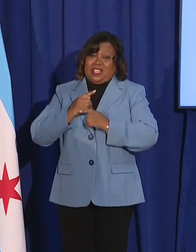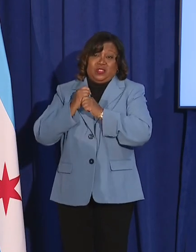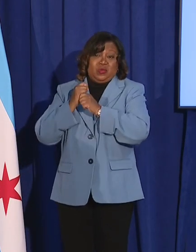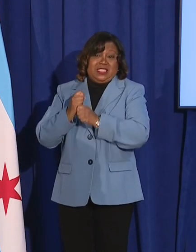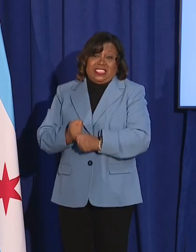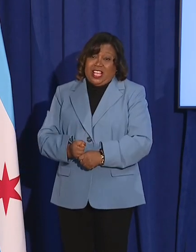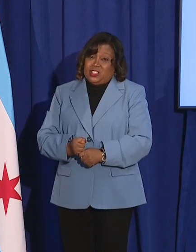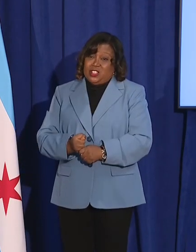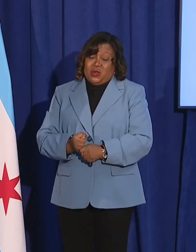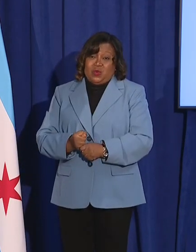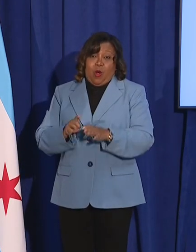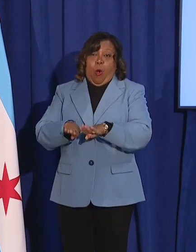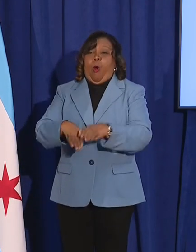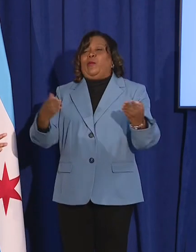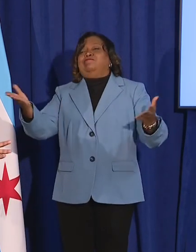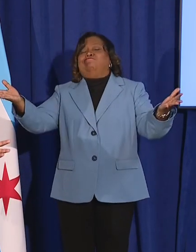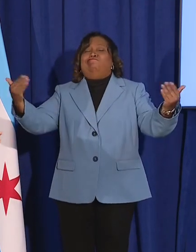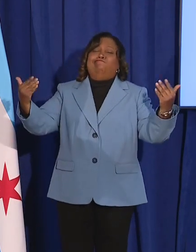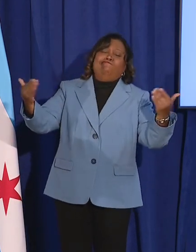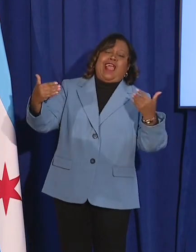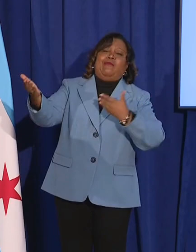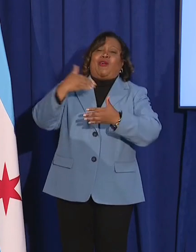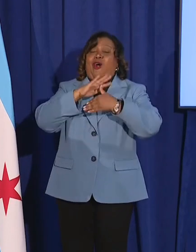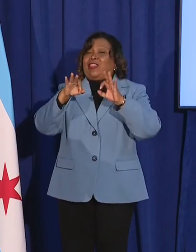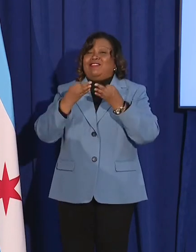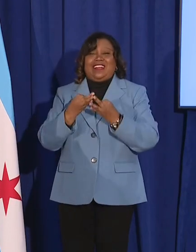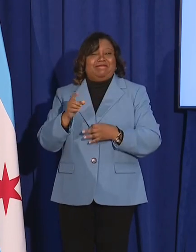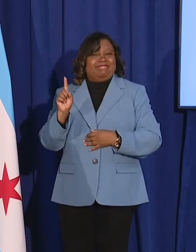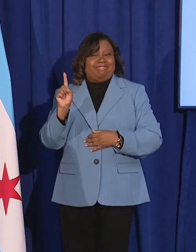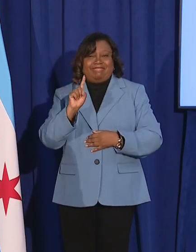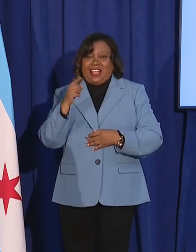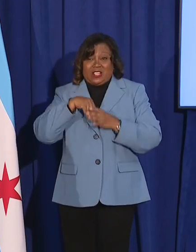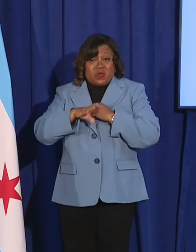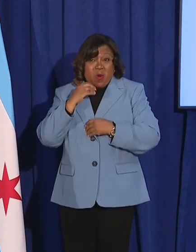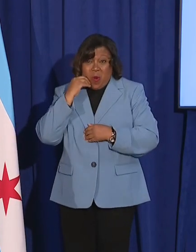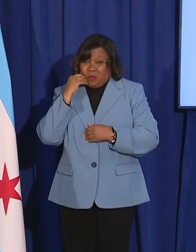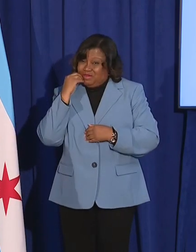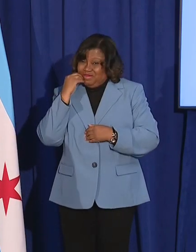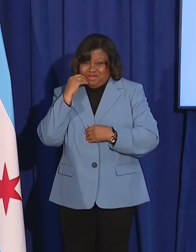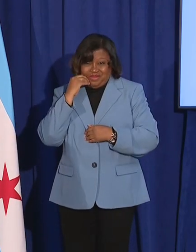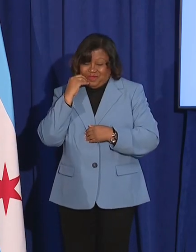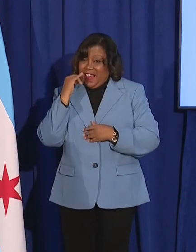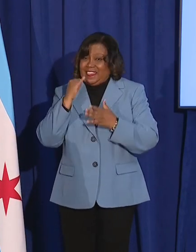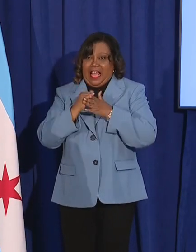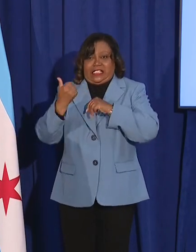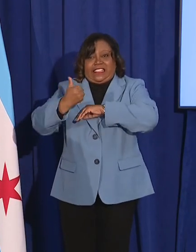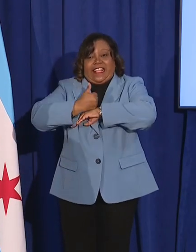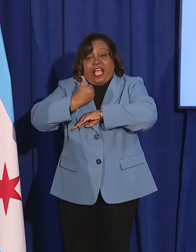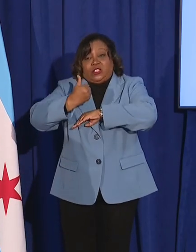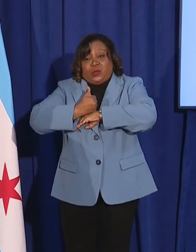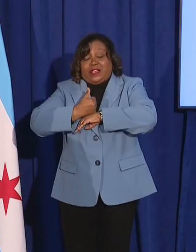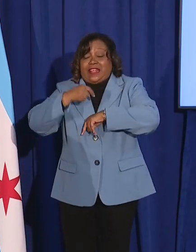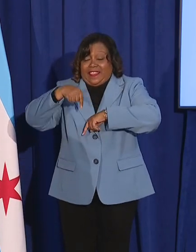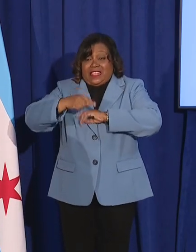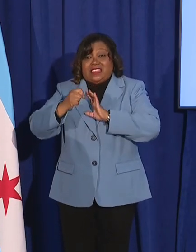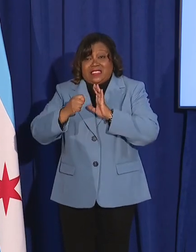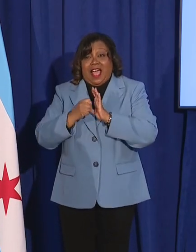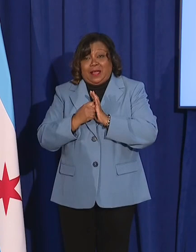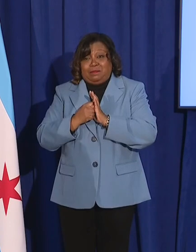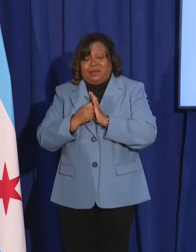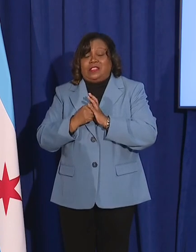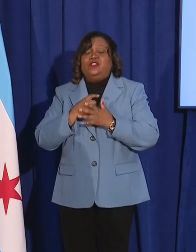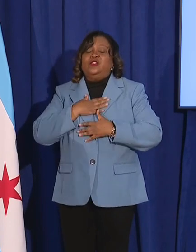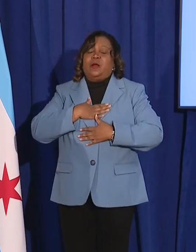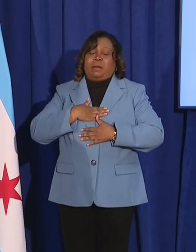traditional open up the doors and bring all the family into our homes. That is dangerous in this time.